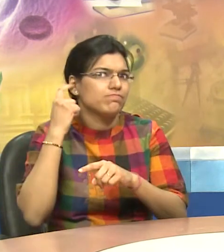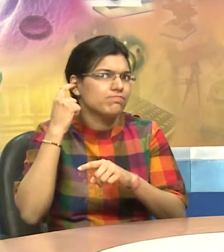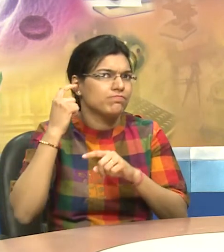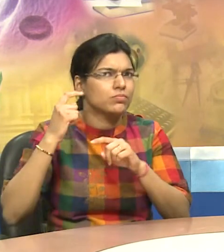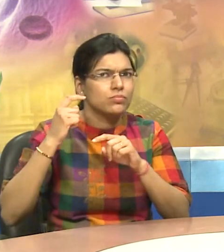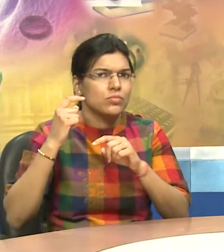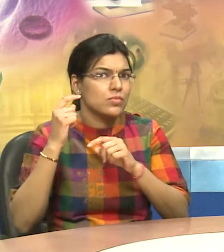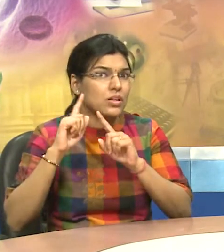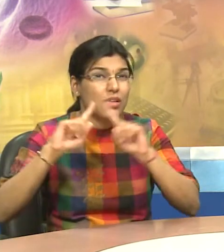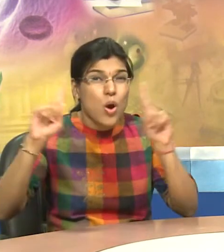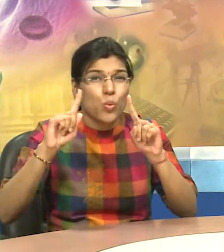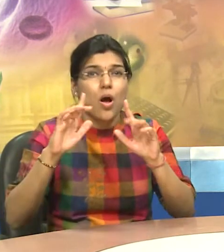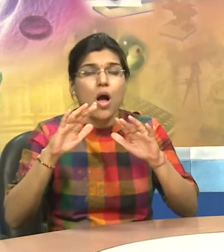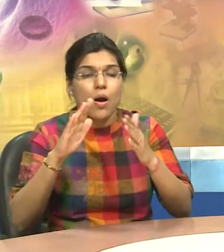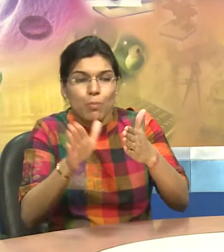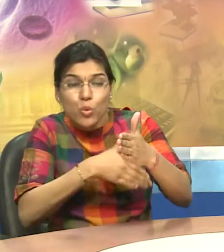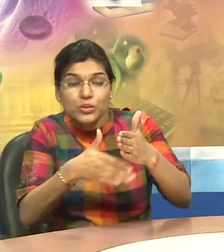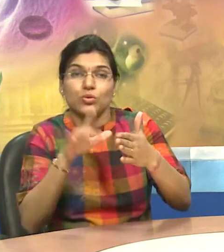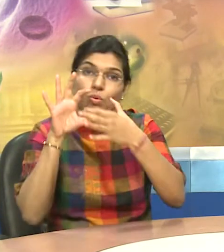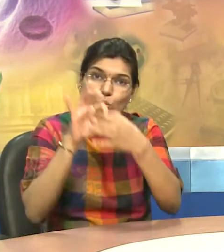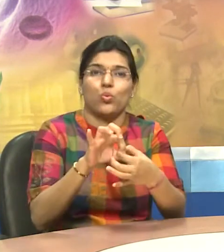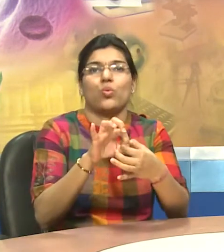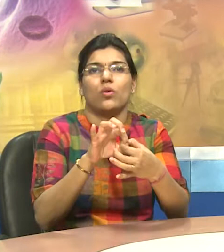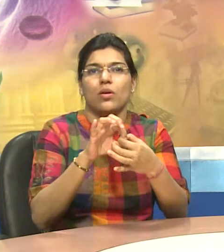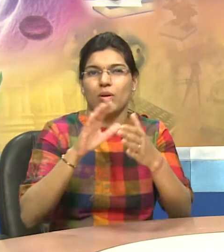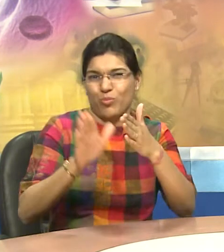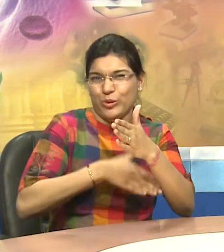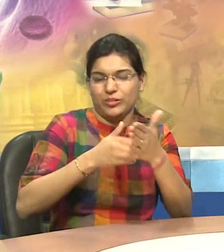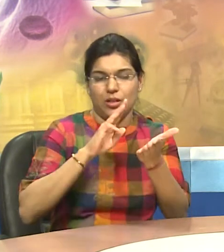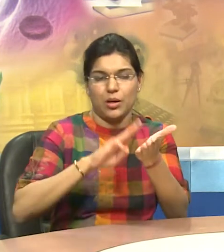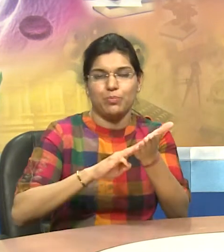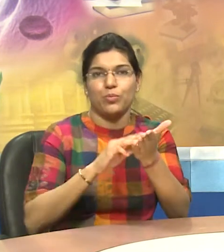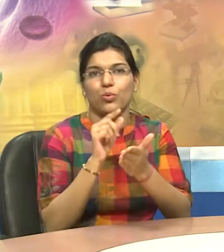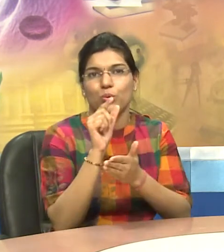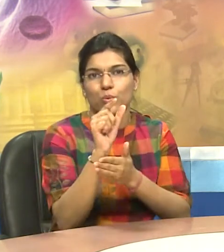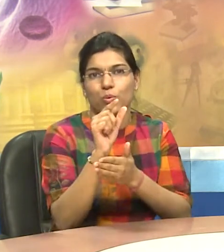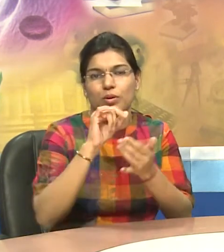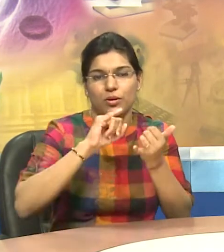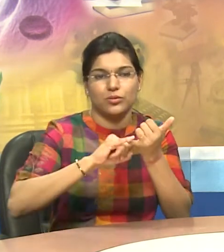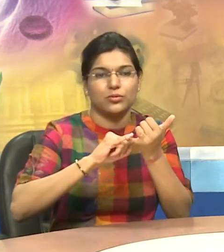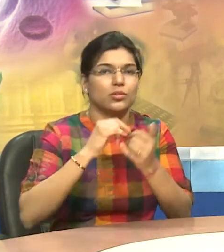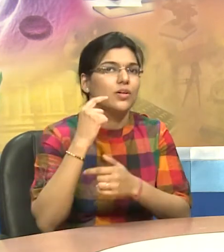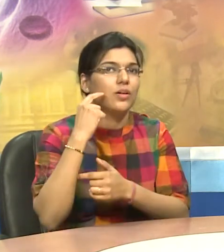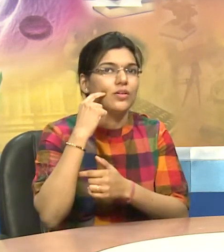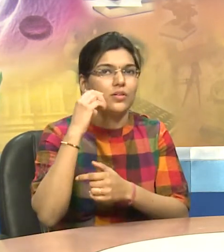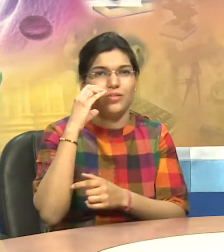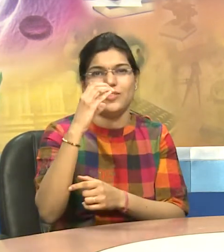who has experience in loud noise, he has done